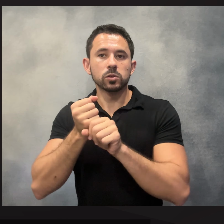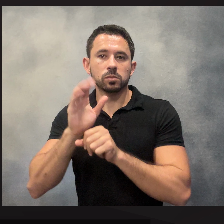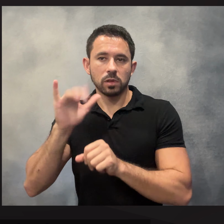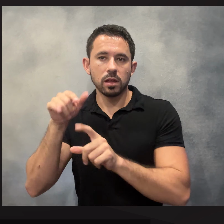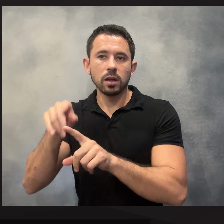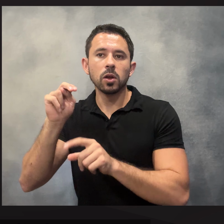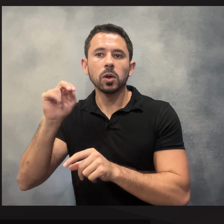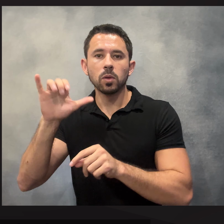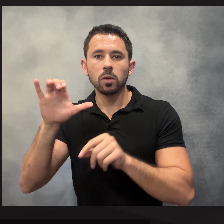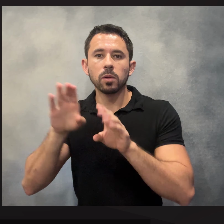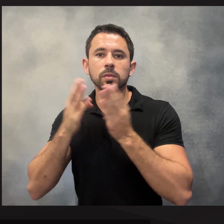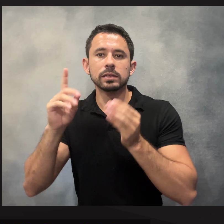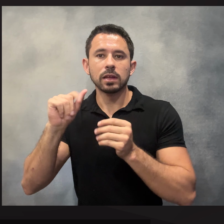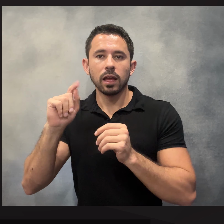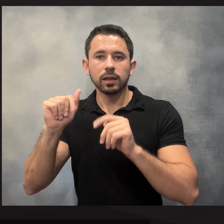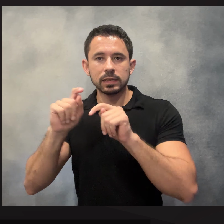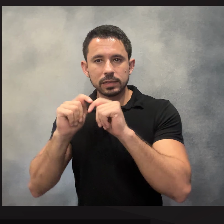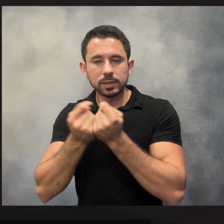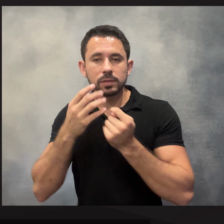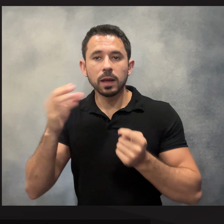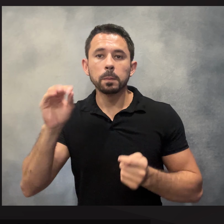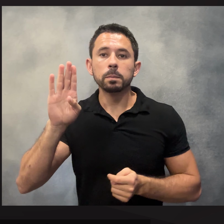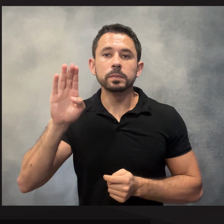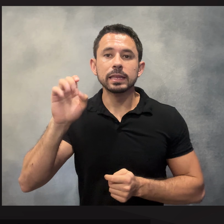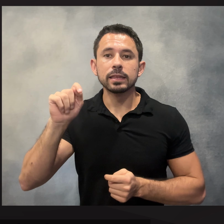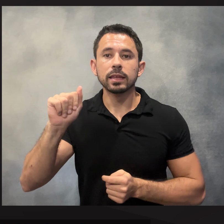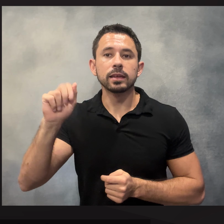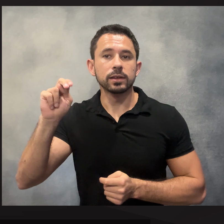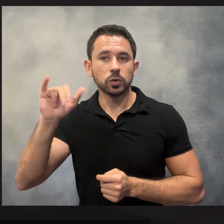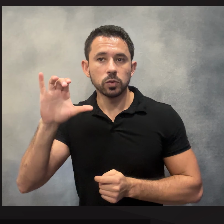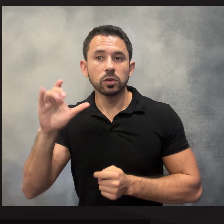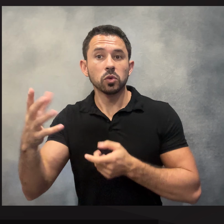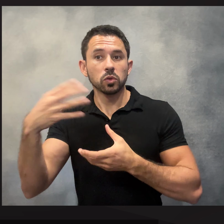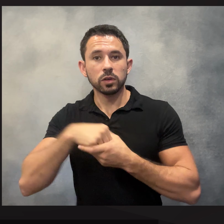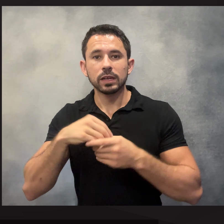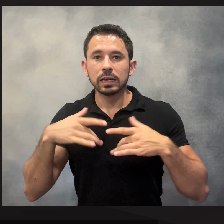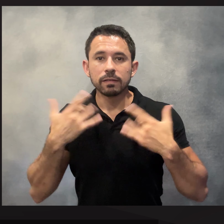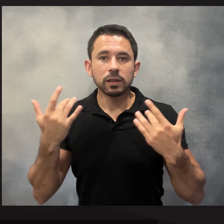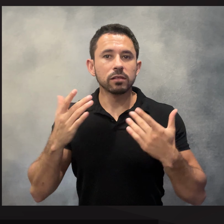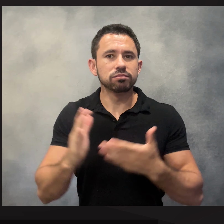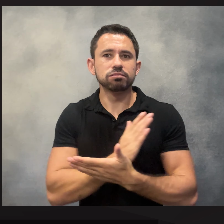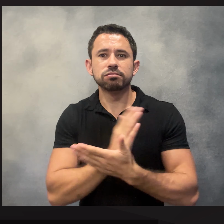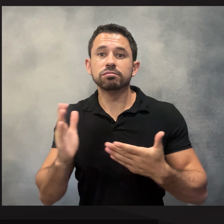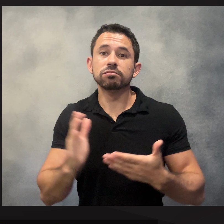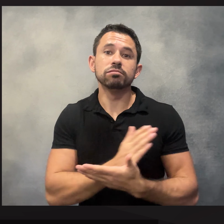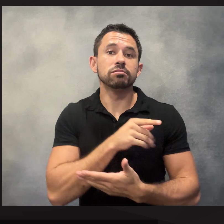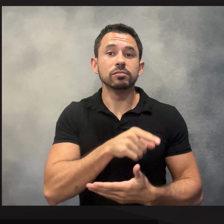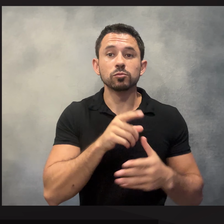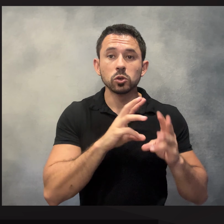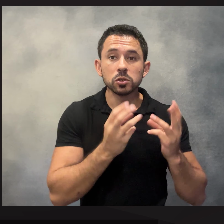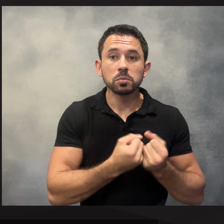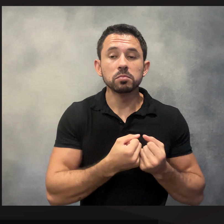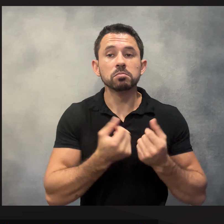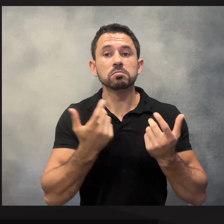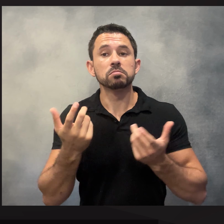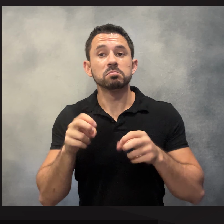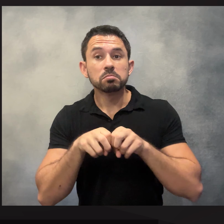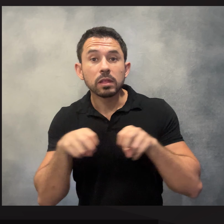produced by the New York City Open Data Team and Beta New York City. It includes events ranging from